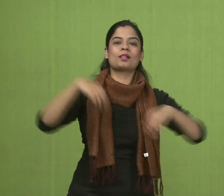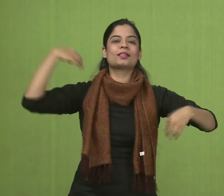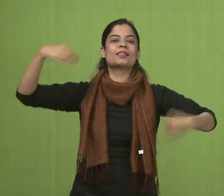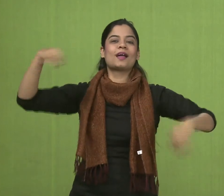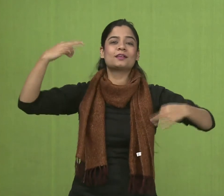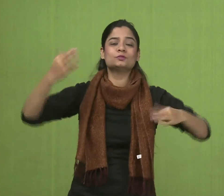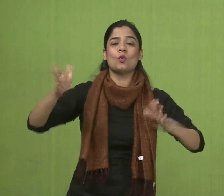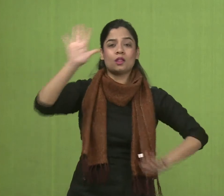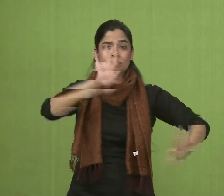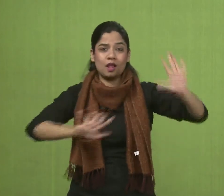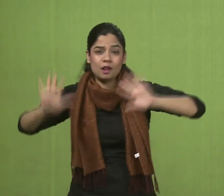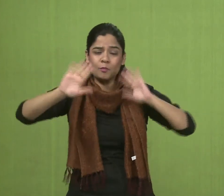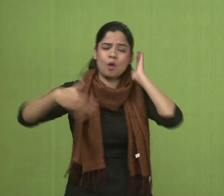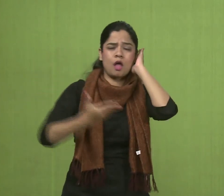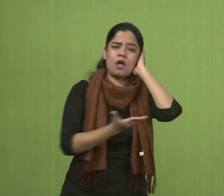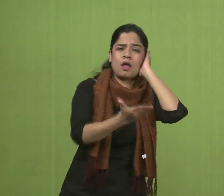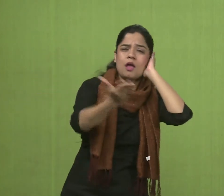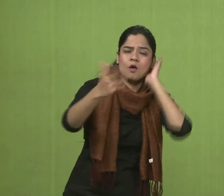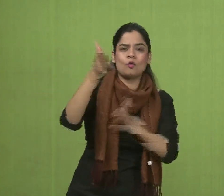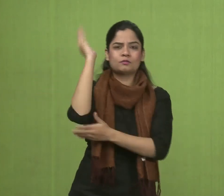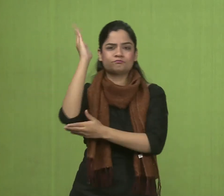of that sort that is showcased on stage.